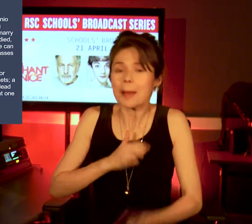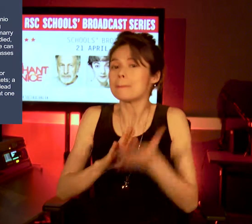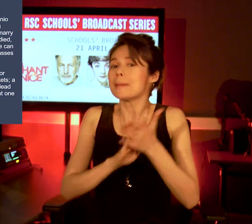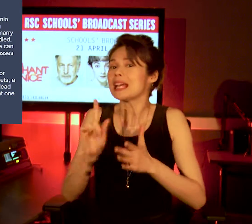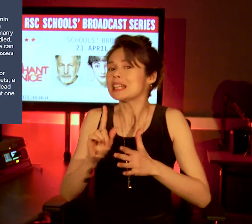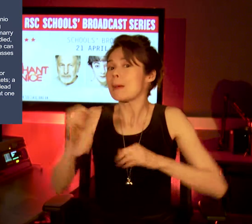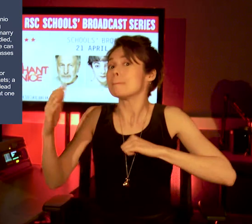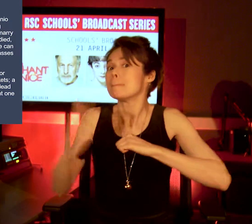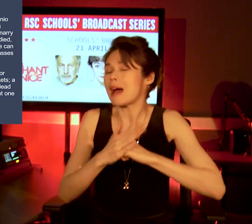they can marry Portia.